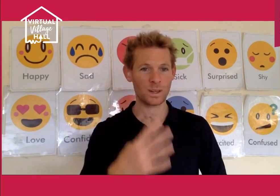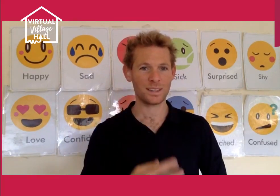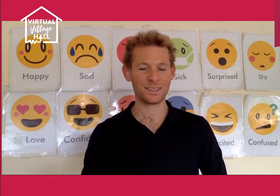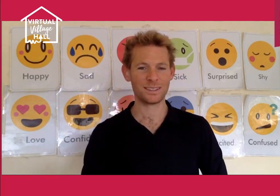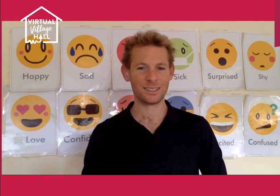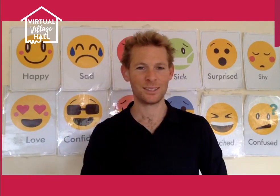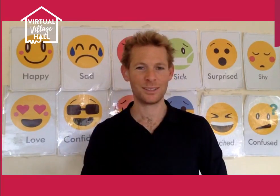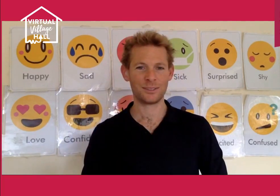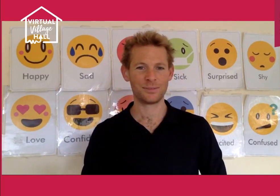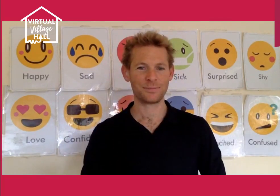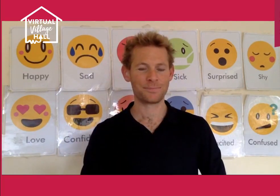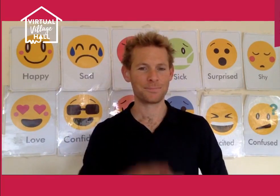Number 4.